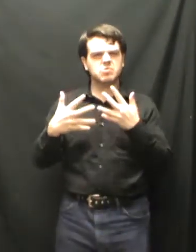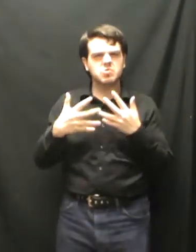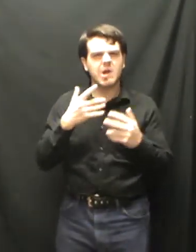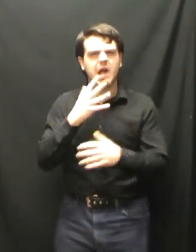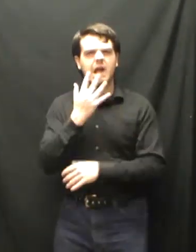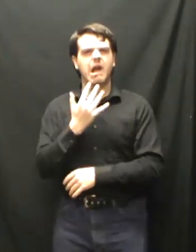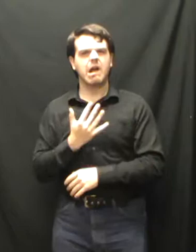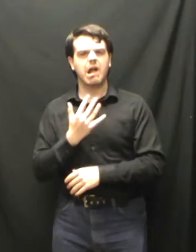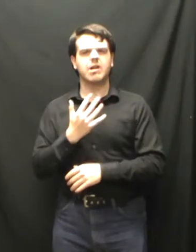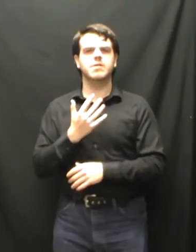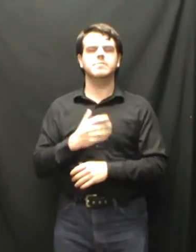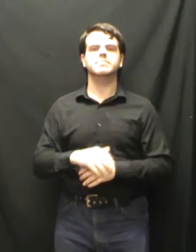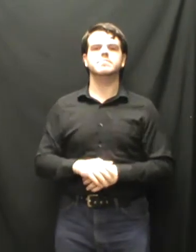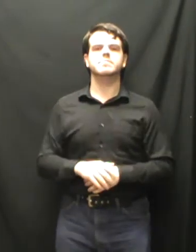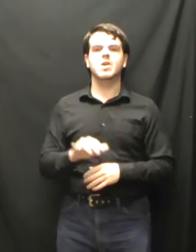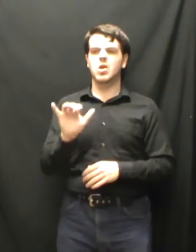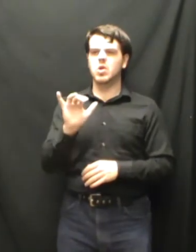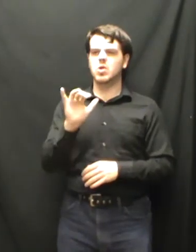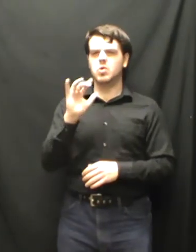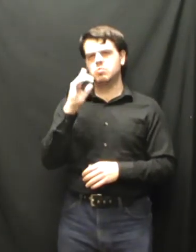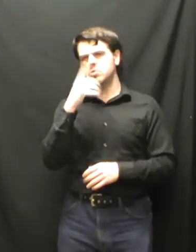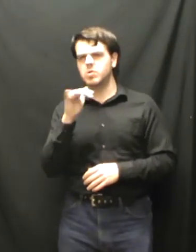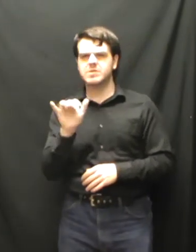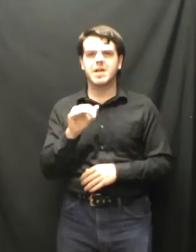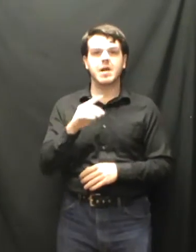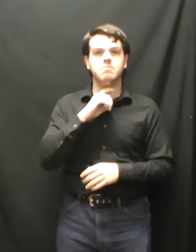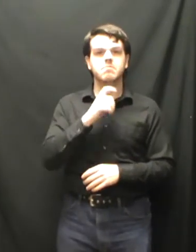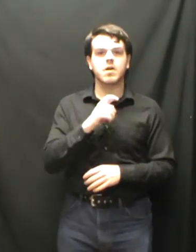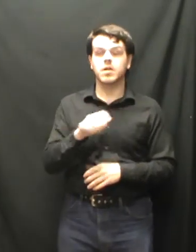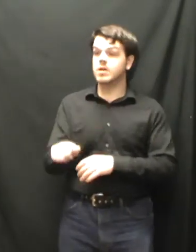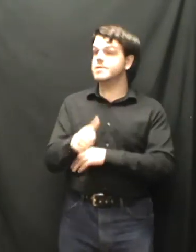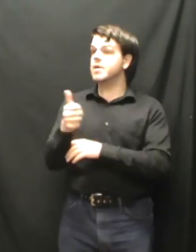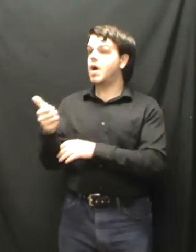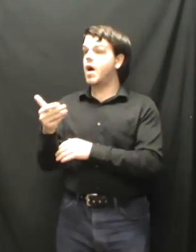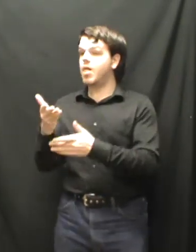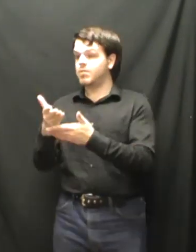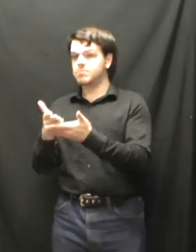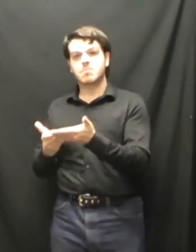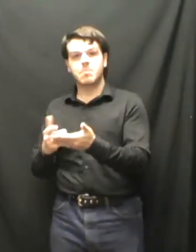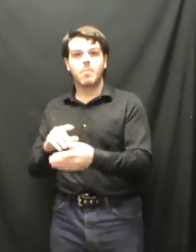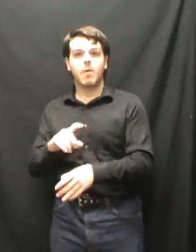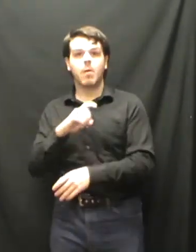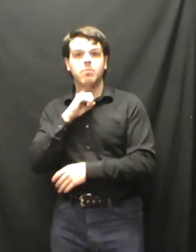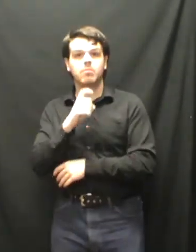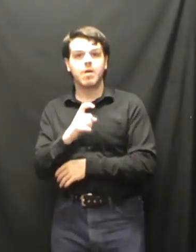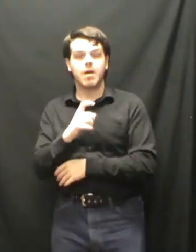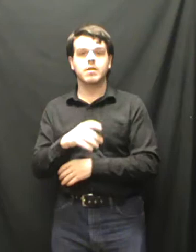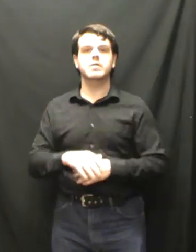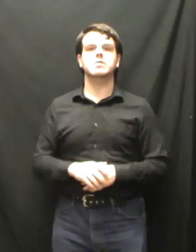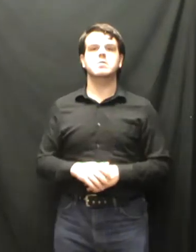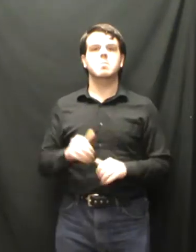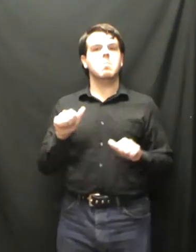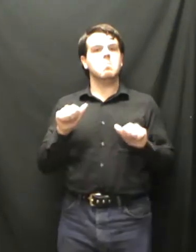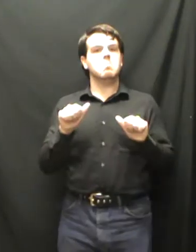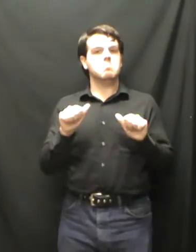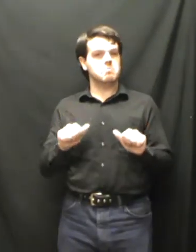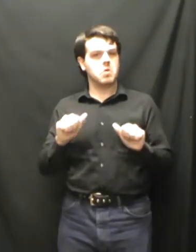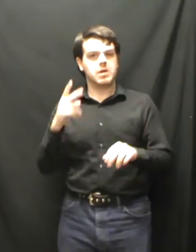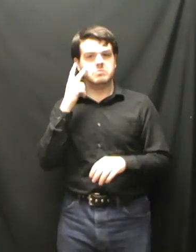here's another bit of metal. You might have seen something like this hanging around. It's quite interesting because this is